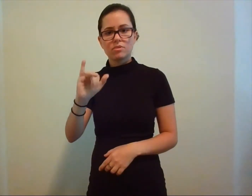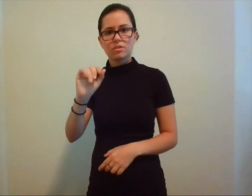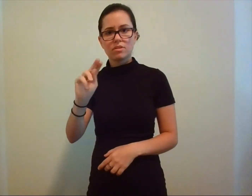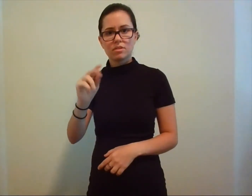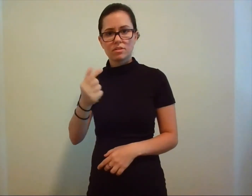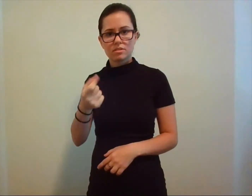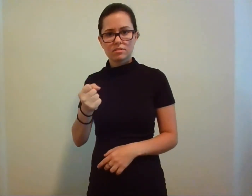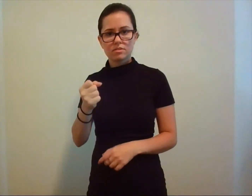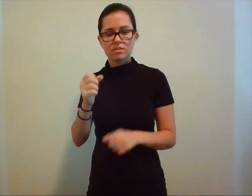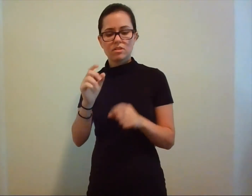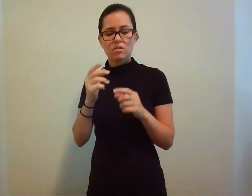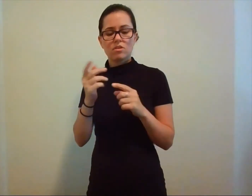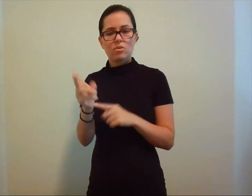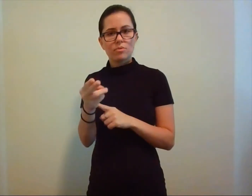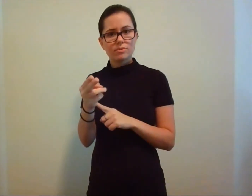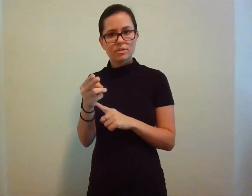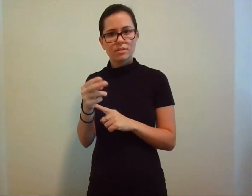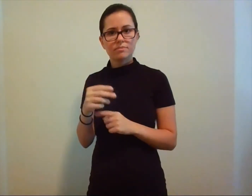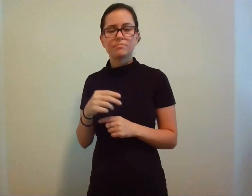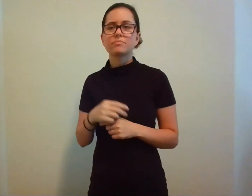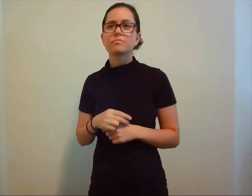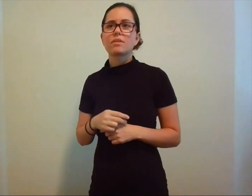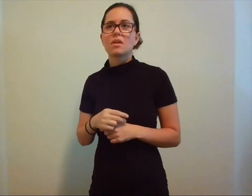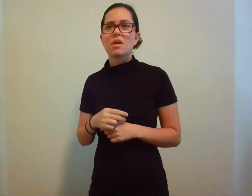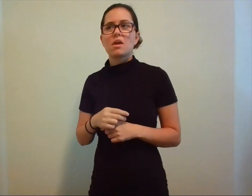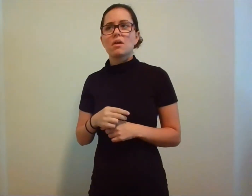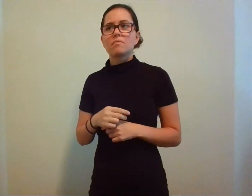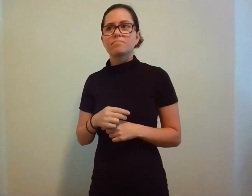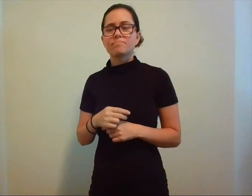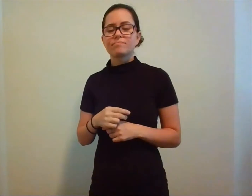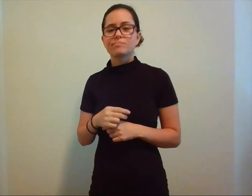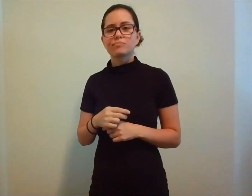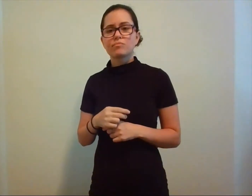a high possibility of seeing someone that you would recognize from the world of entertainment,